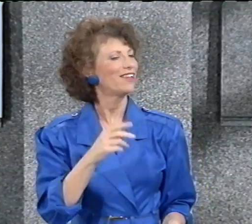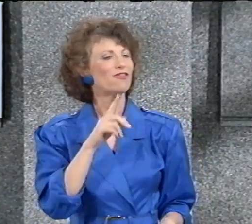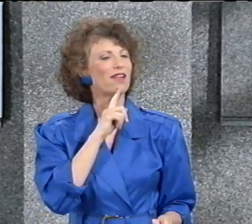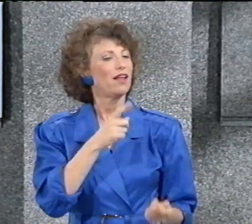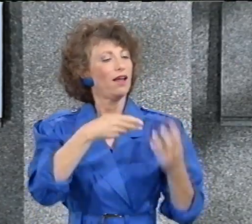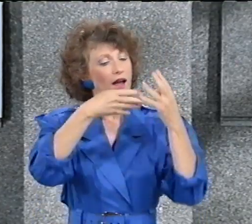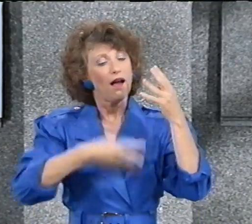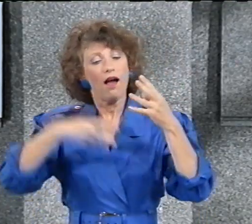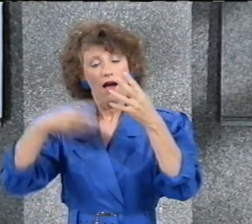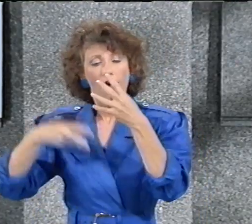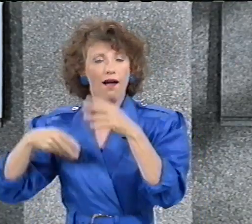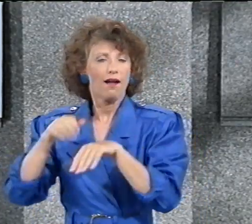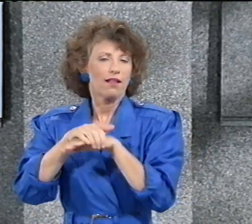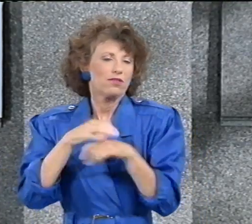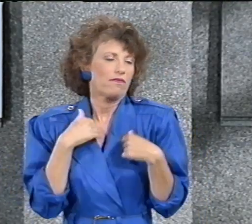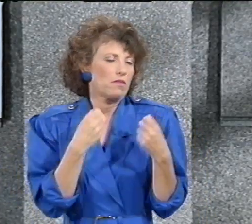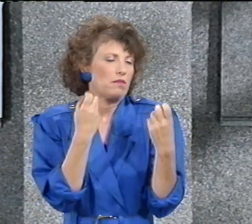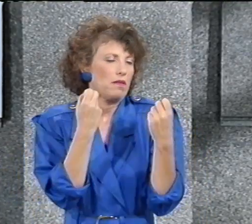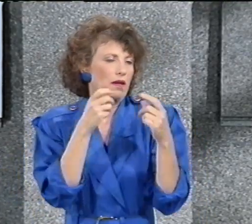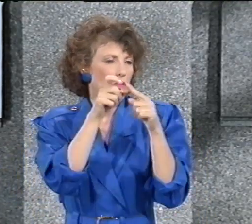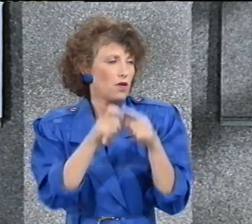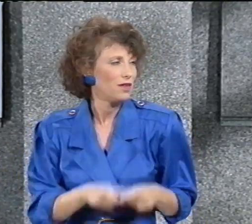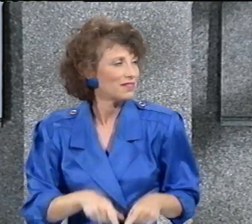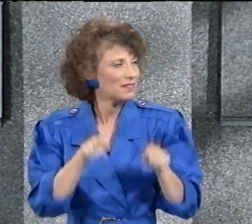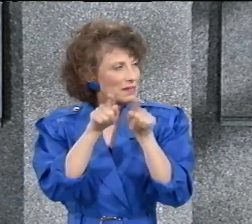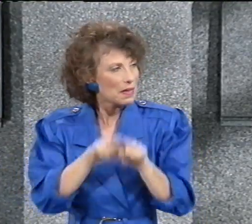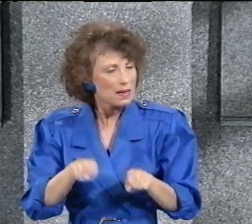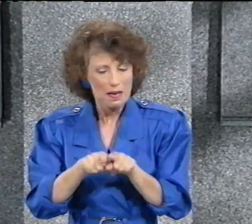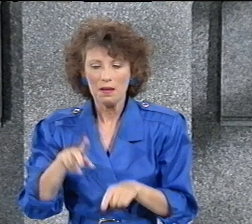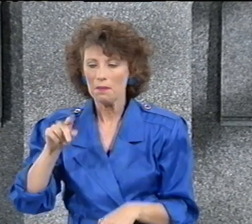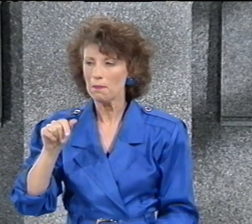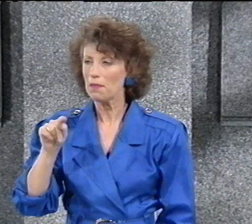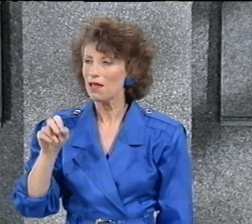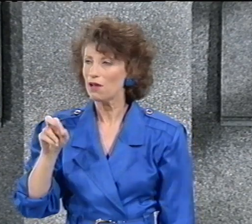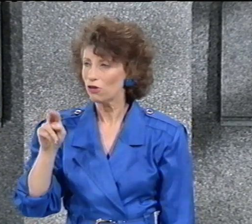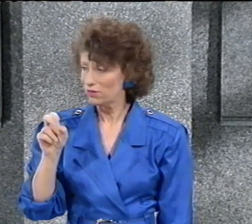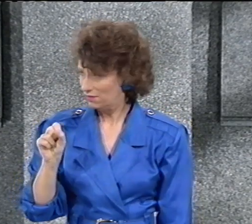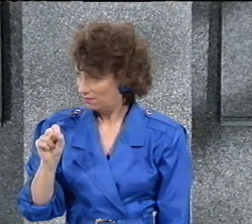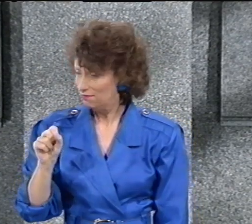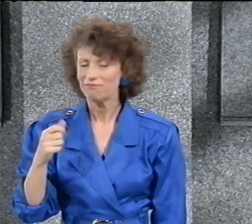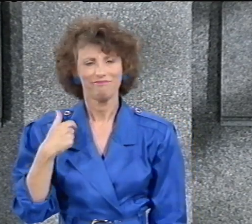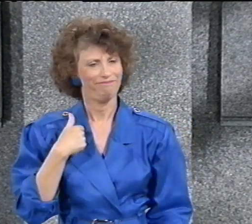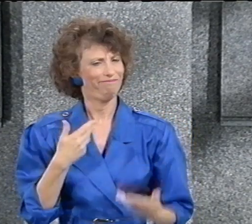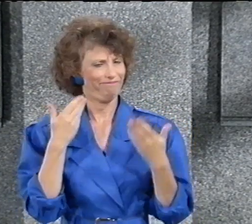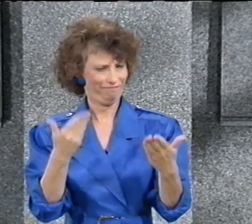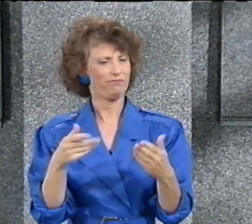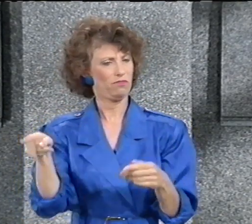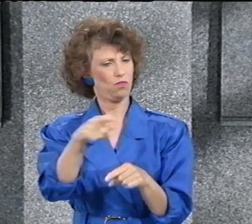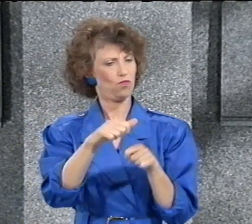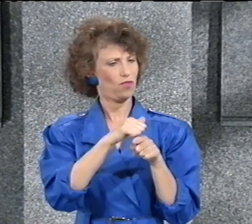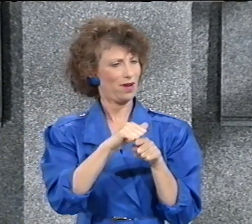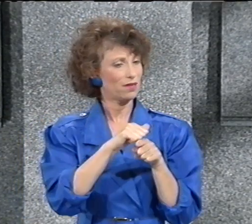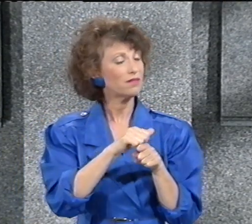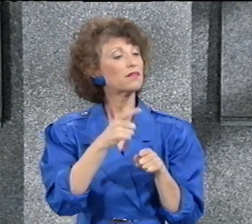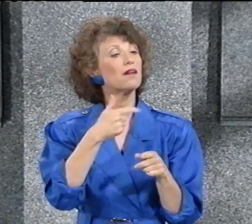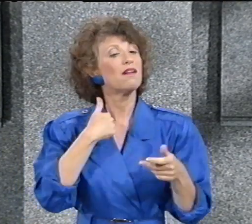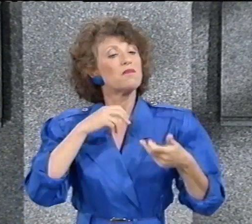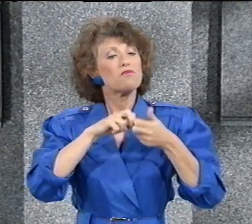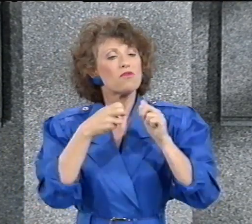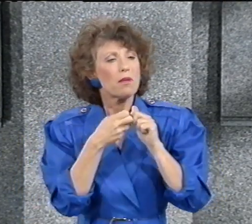Good. There are many, many different patterns in English. You can make your own list and